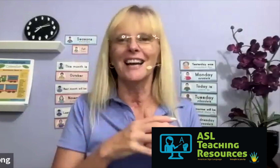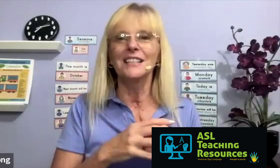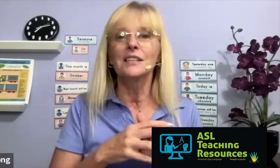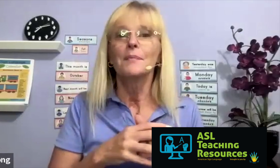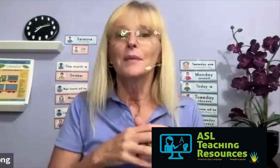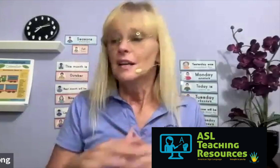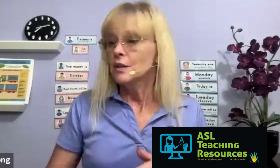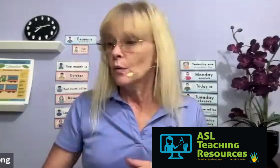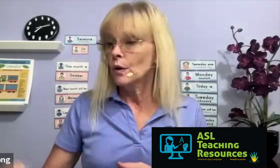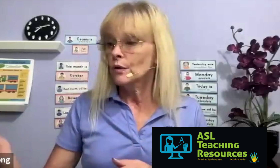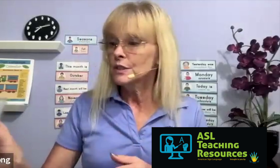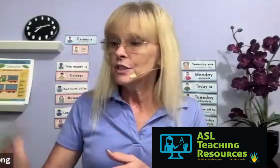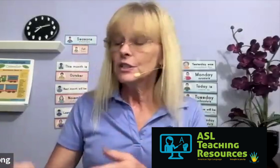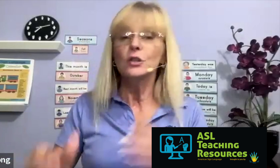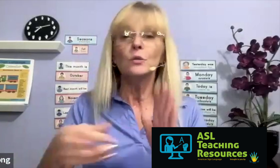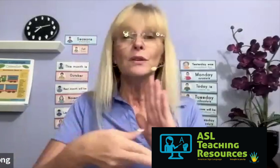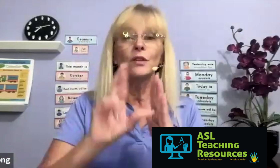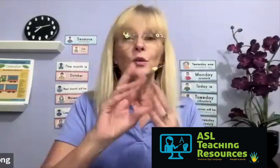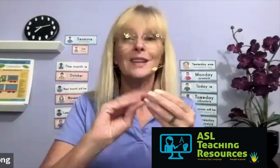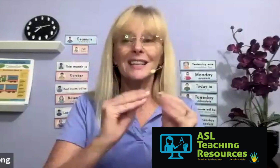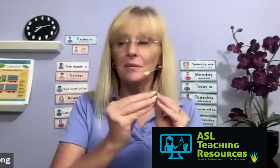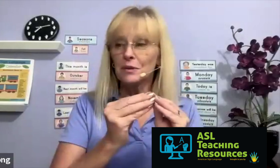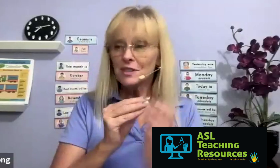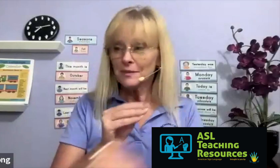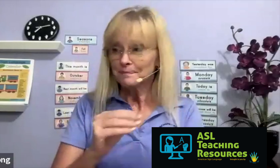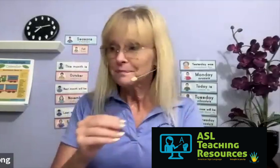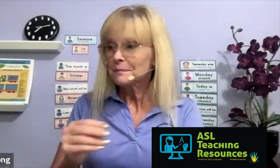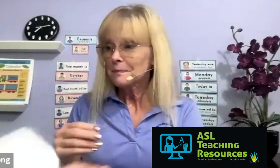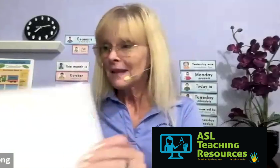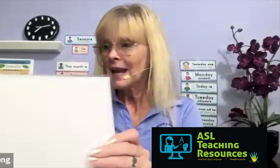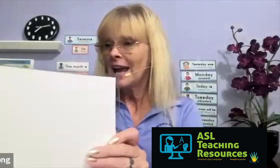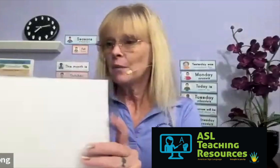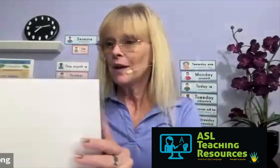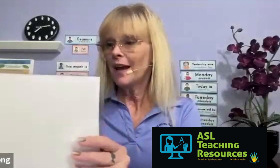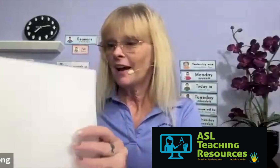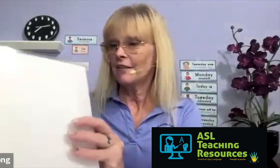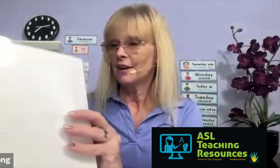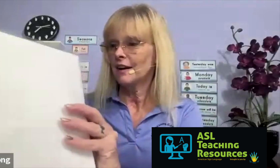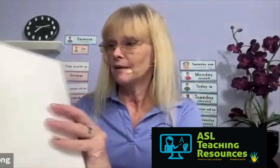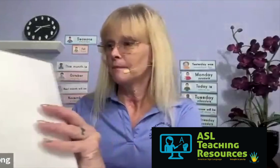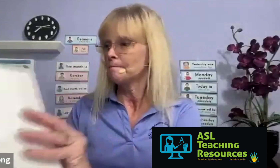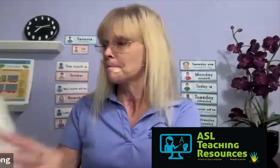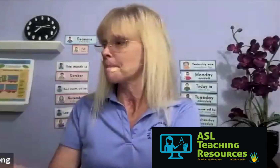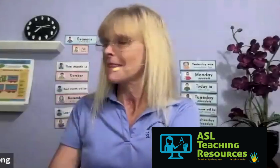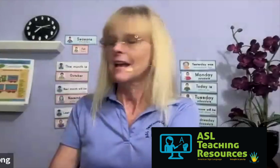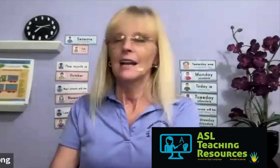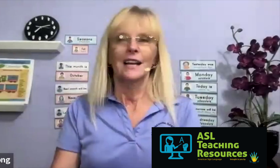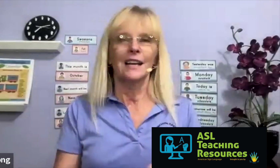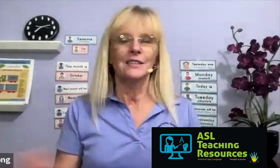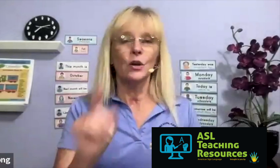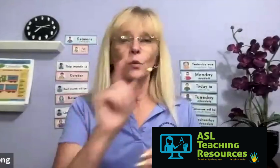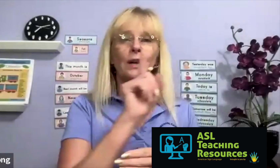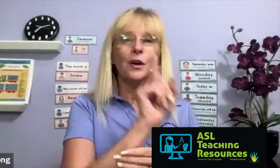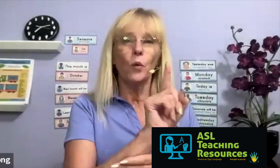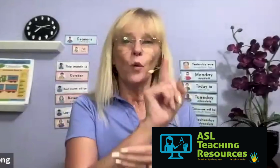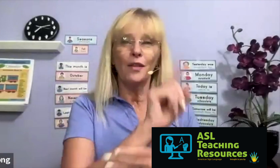signs. So we're going just to review the numbers, and we have, so we're going to go 1